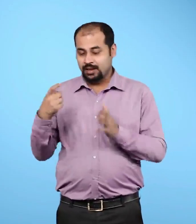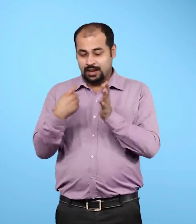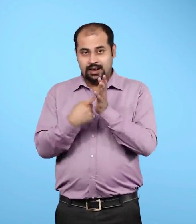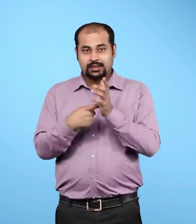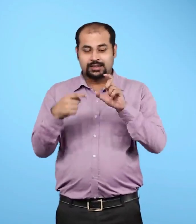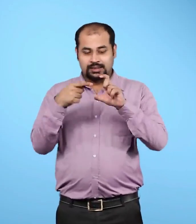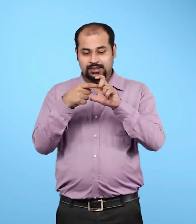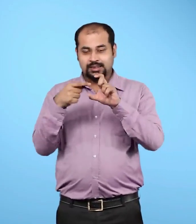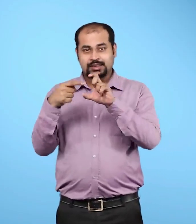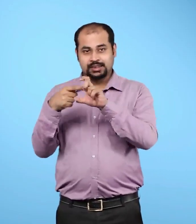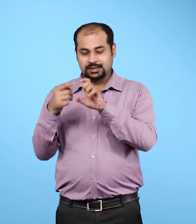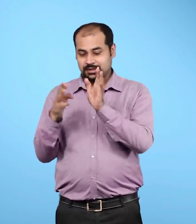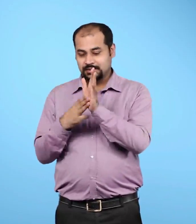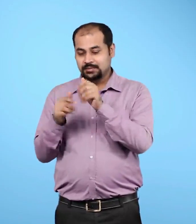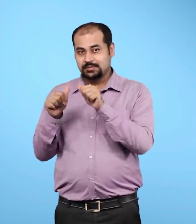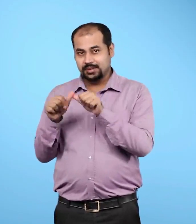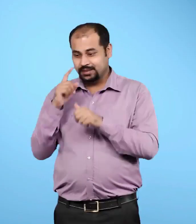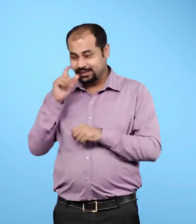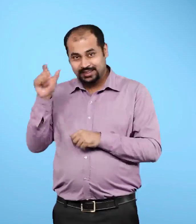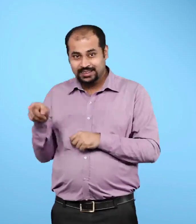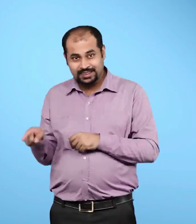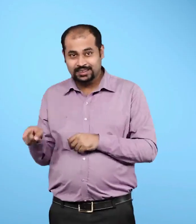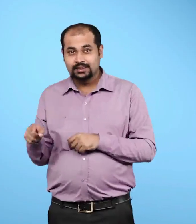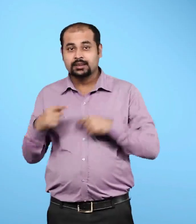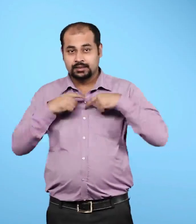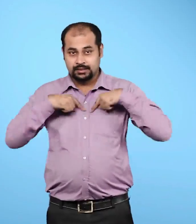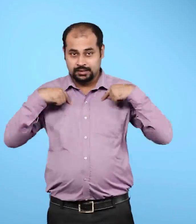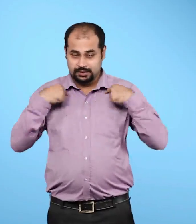Rima has 1 necklace and 7 beads.